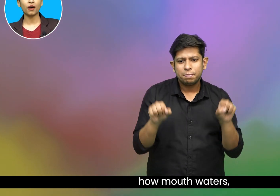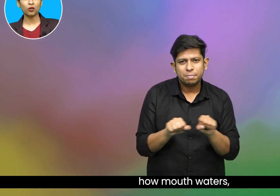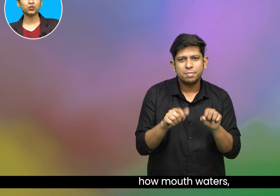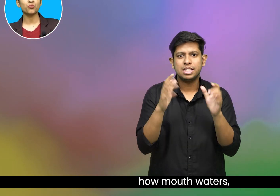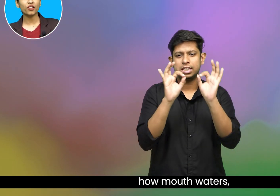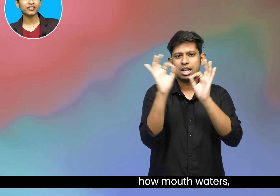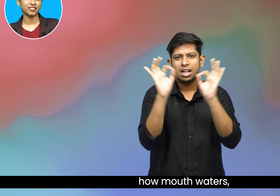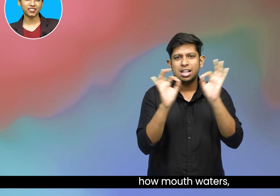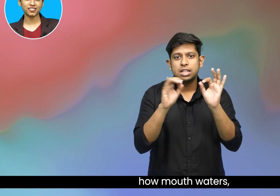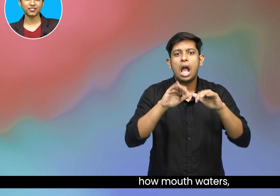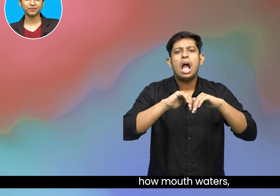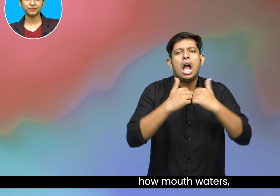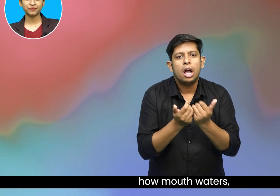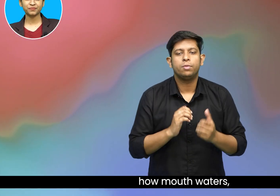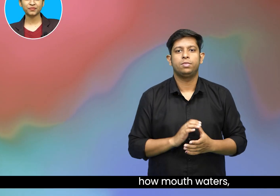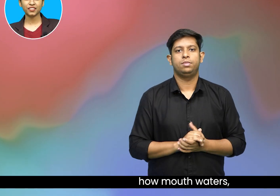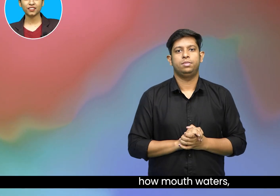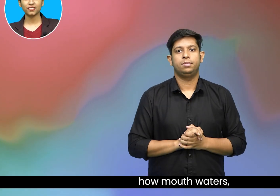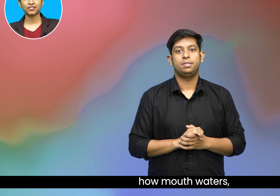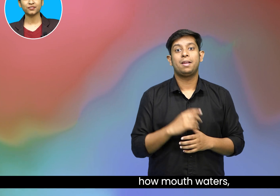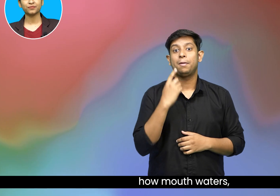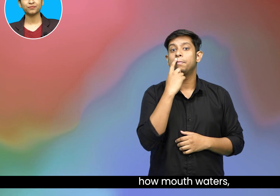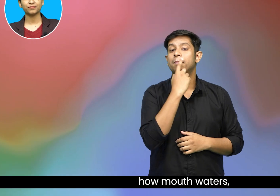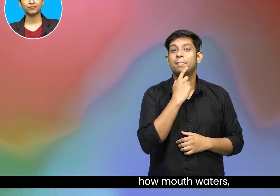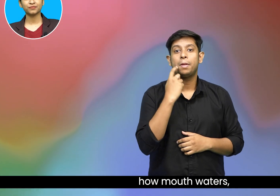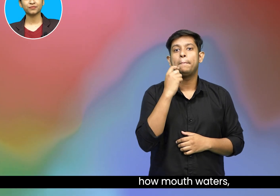how mouth waters,